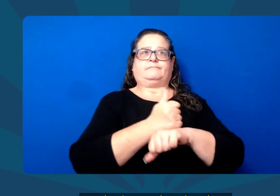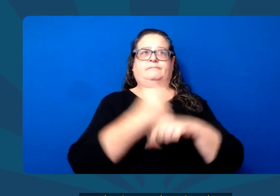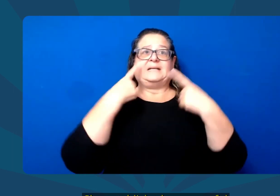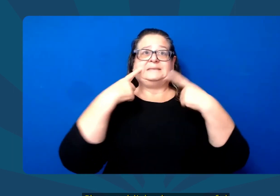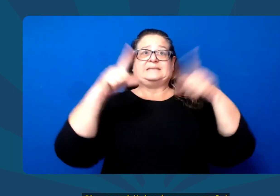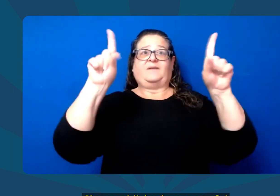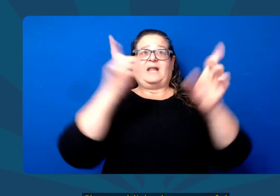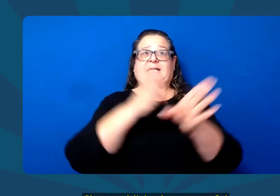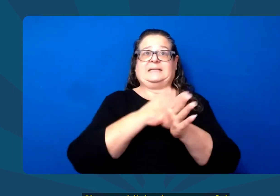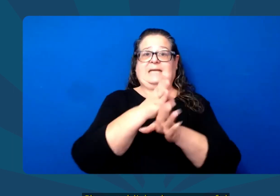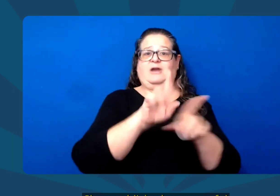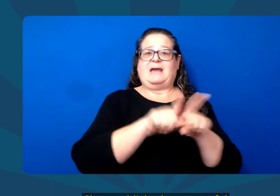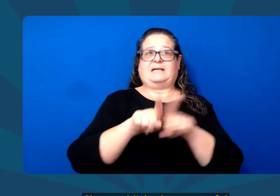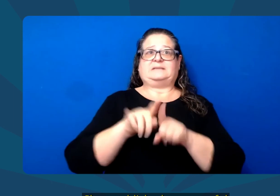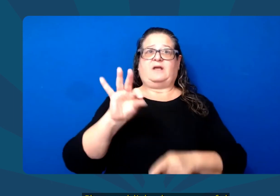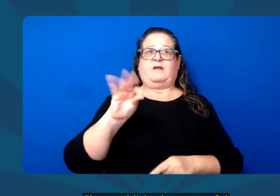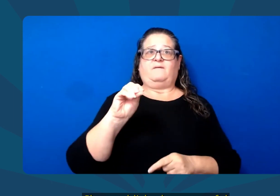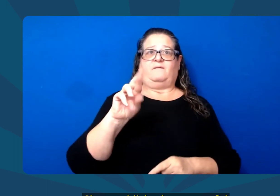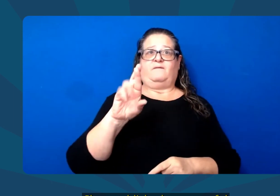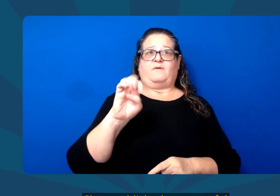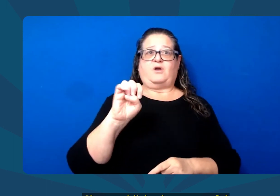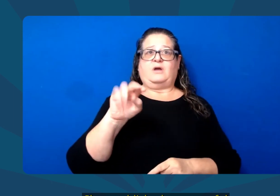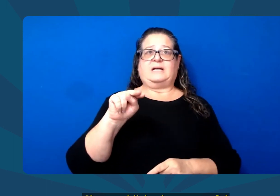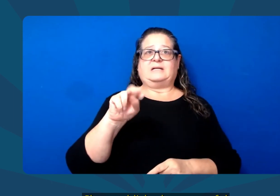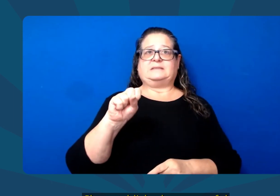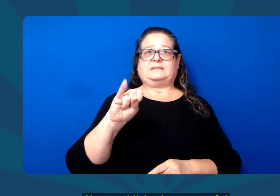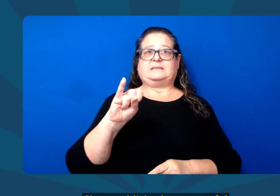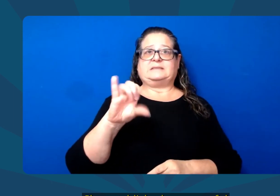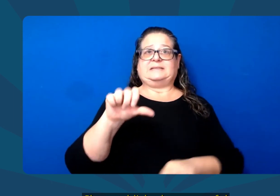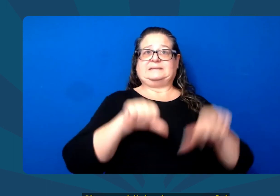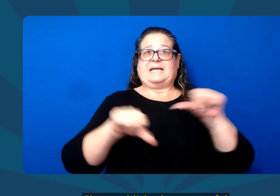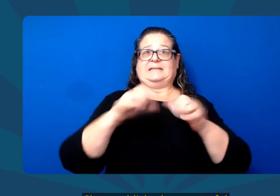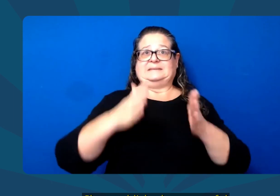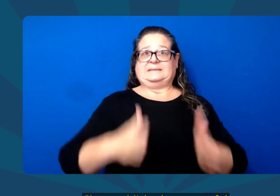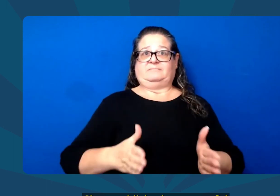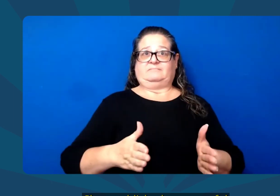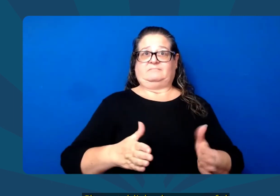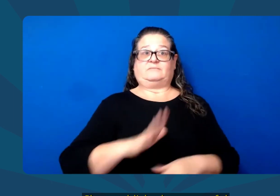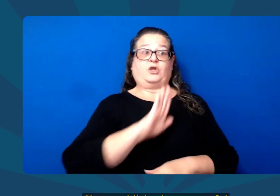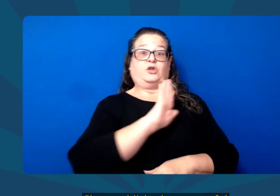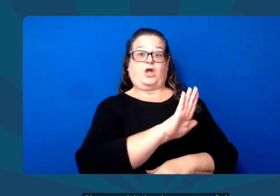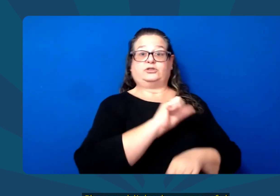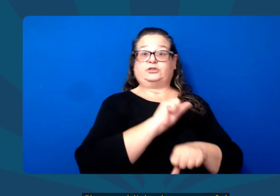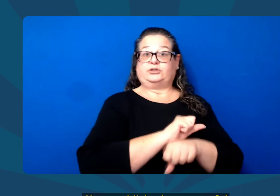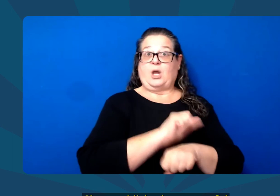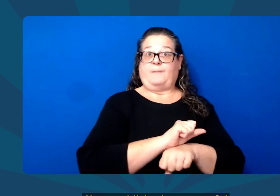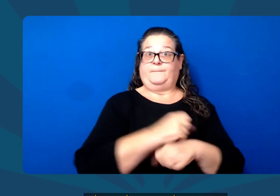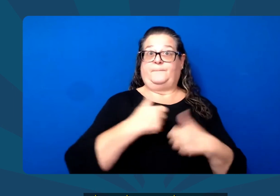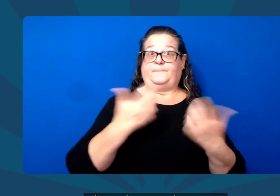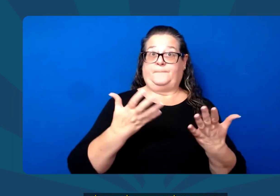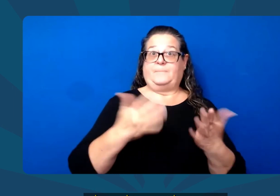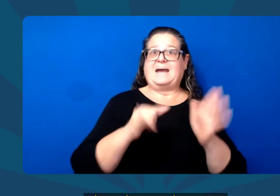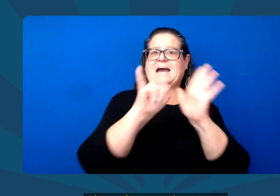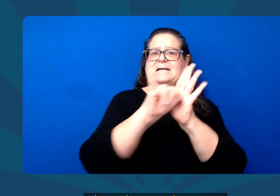She established a successful career as a forensic scientist,